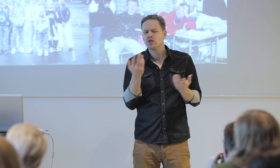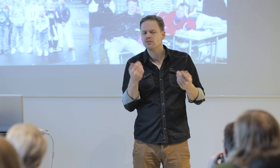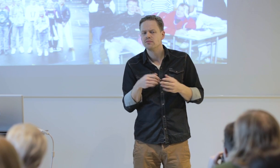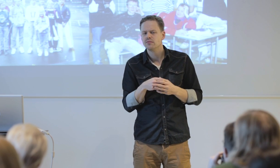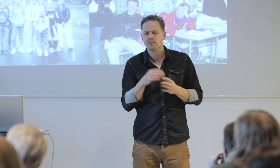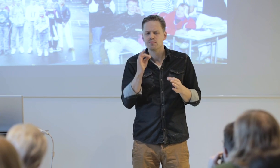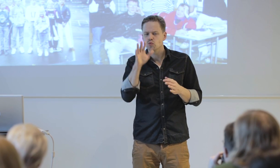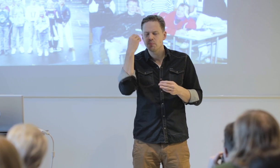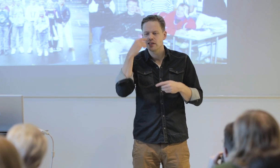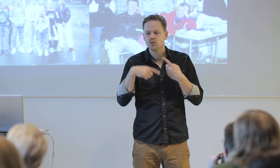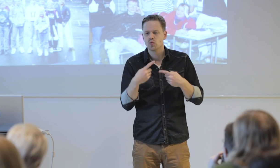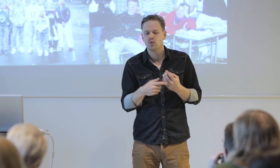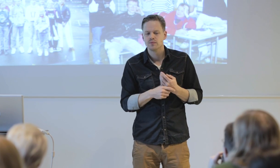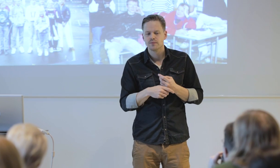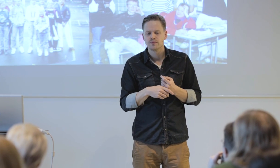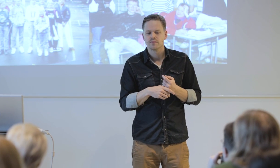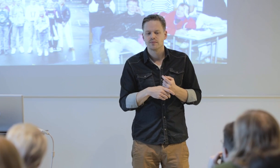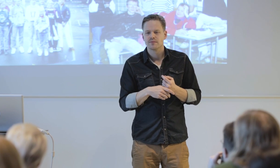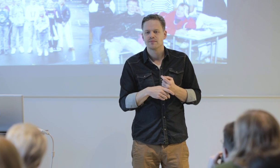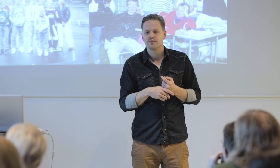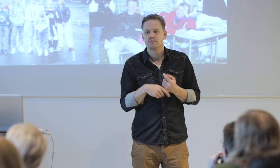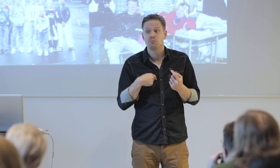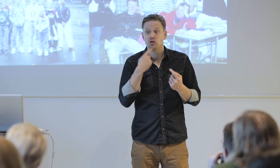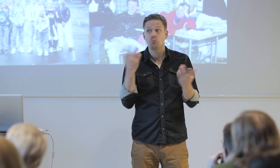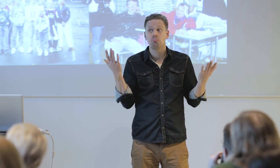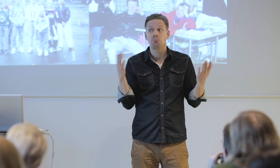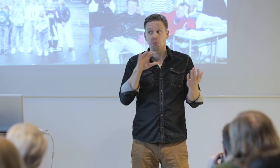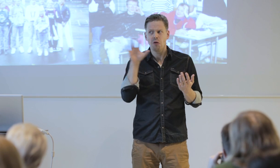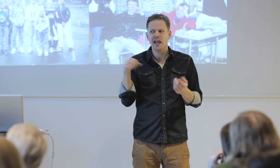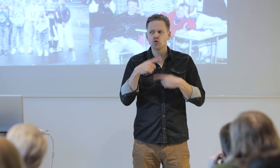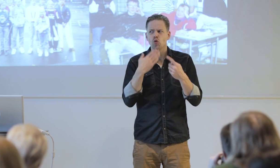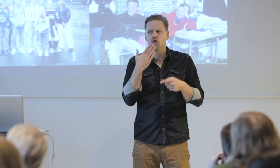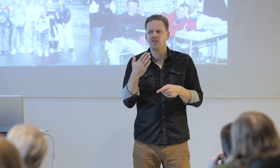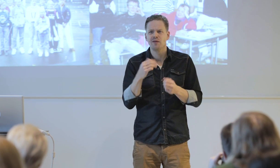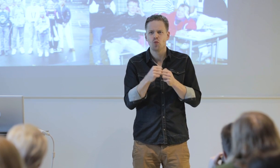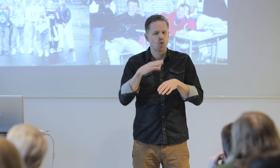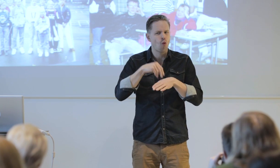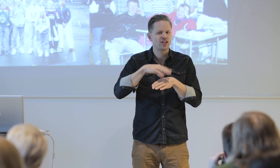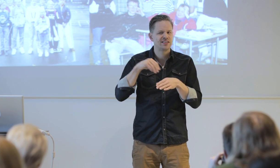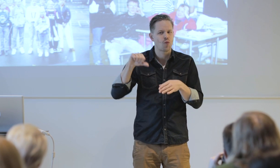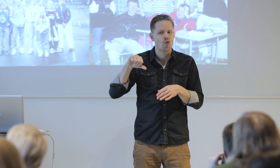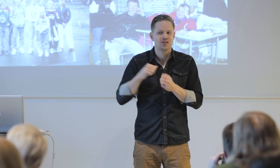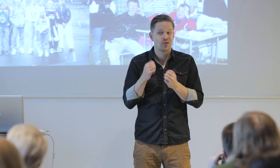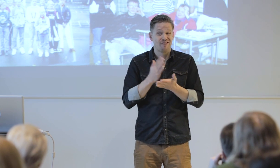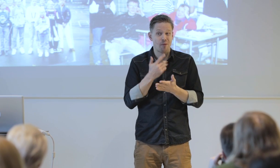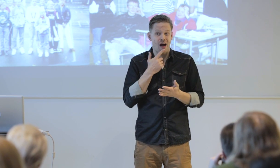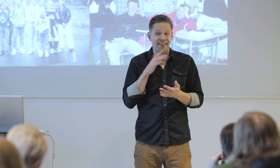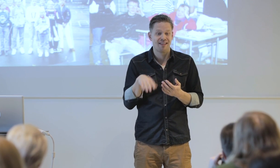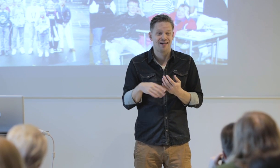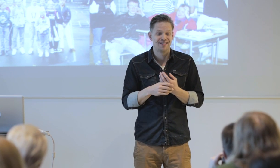about the principal was asking that, how is your school going? And I'm saying, well, everything is okay, but Swedish is not my strong